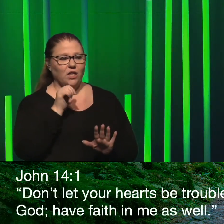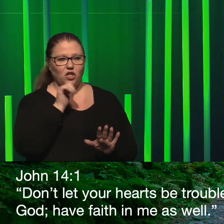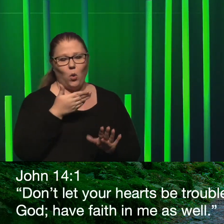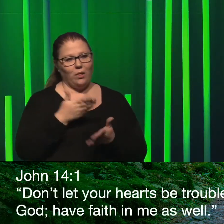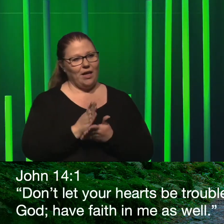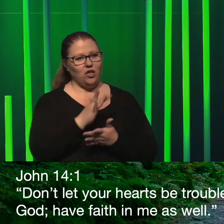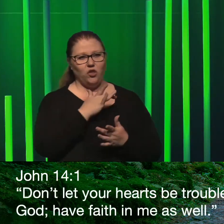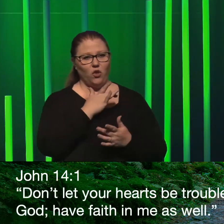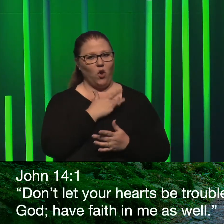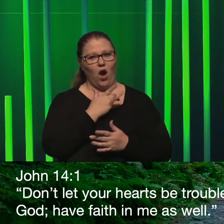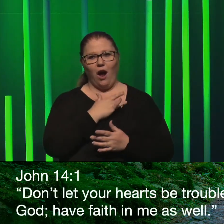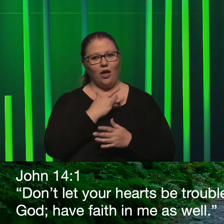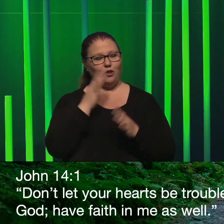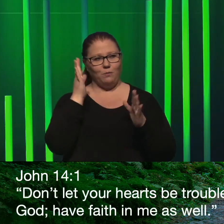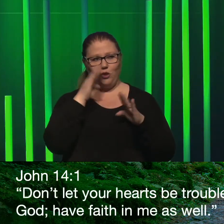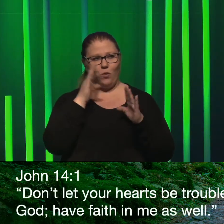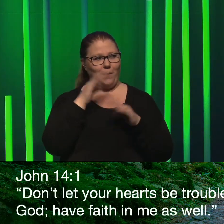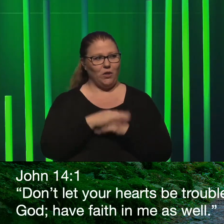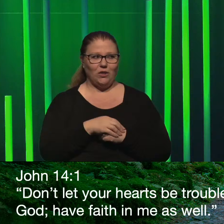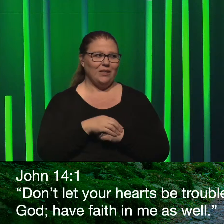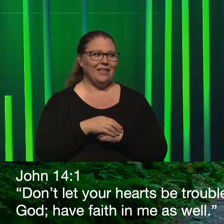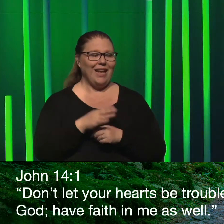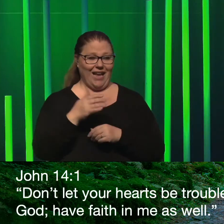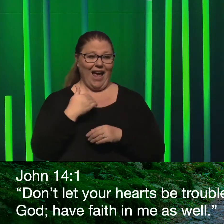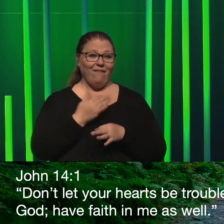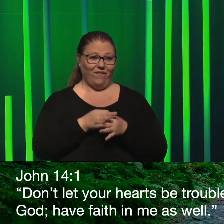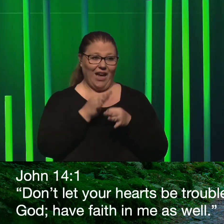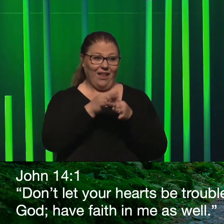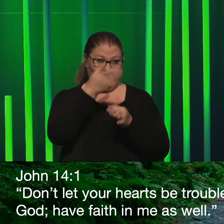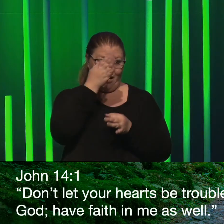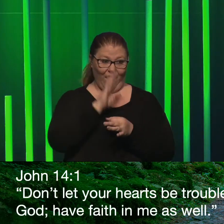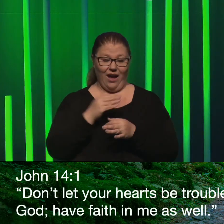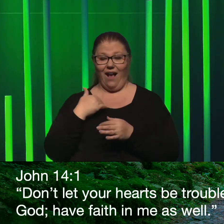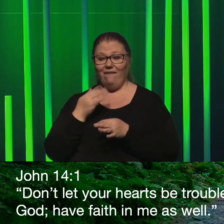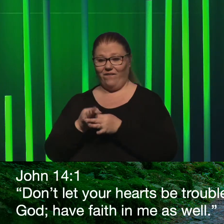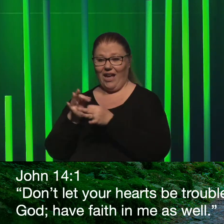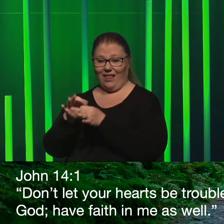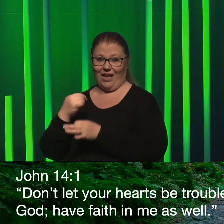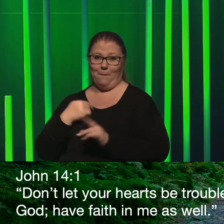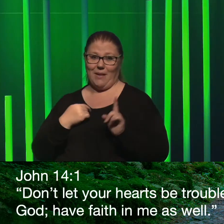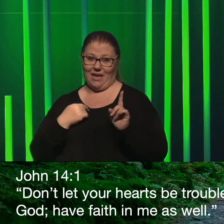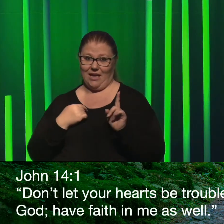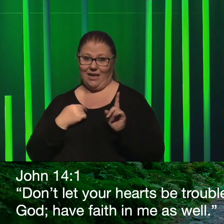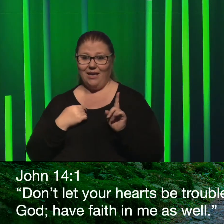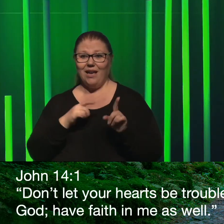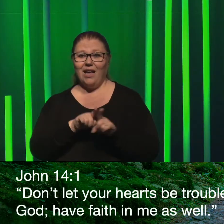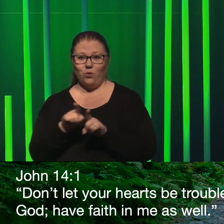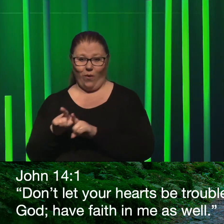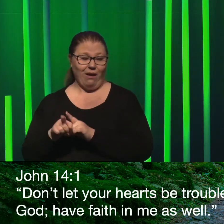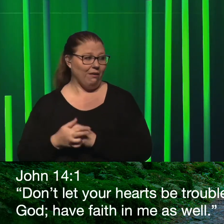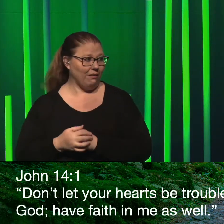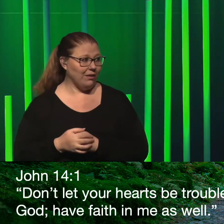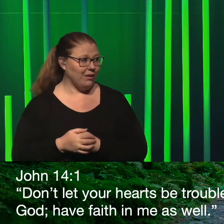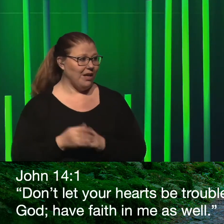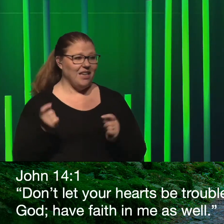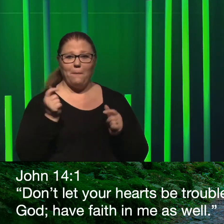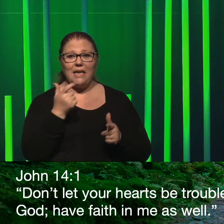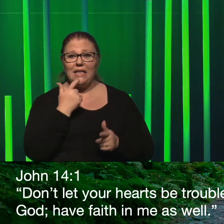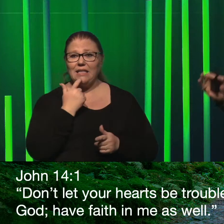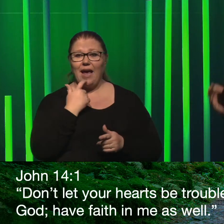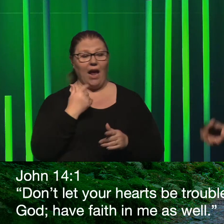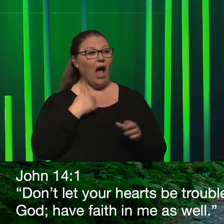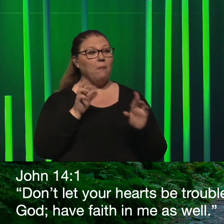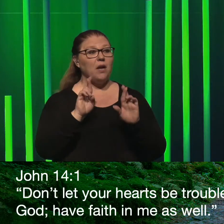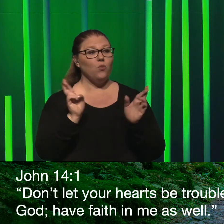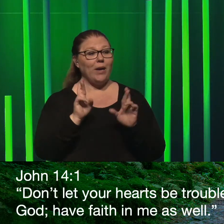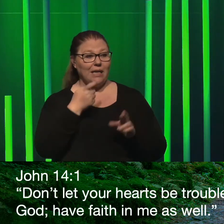your hearts be troubled. You have faith in God. Have faith in me as well. Right? He's immediately saying, listen, I'm getting ready